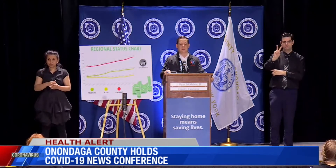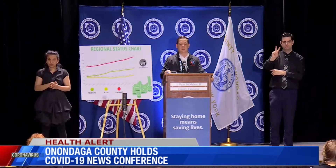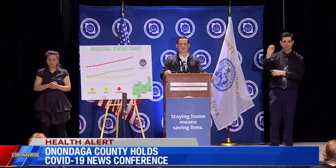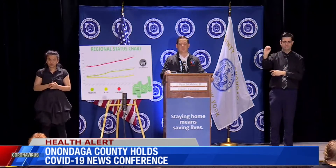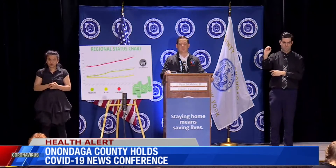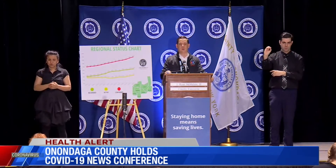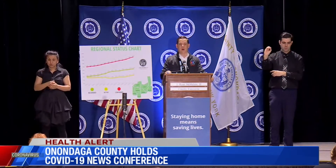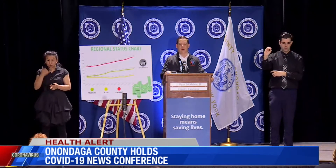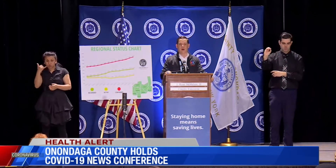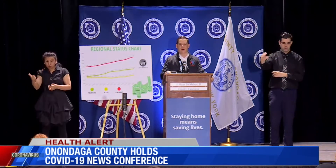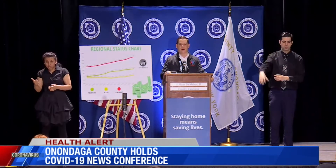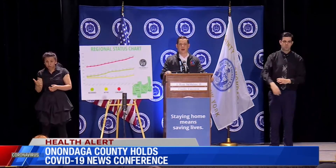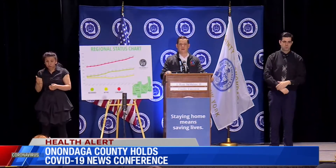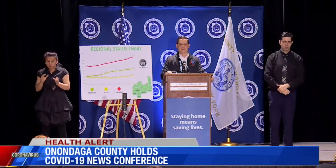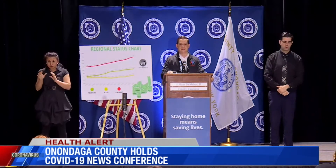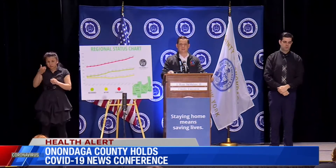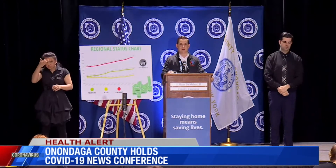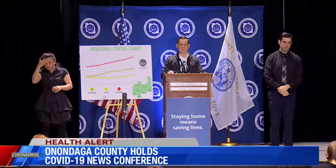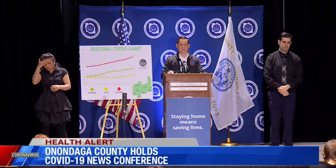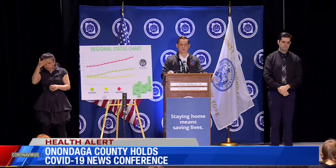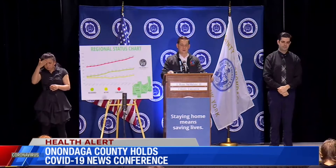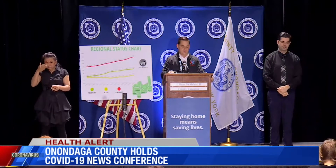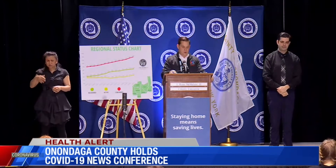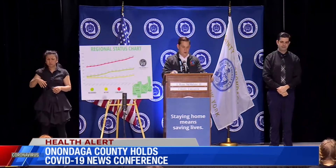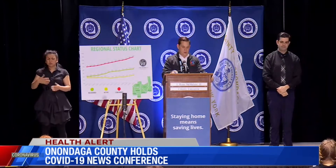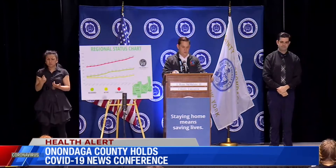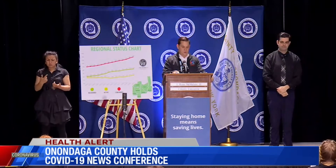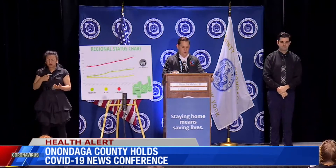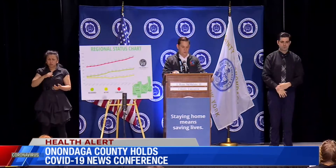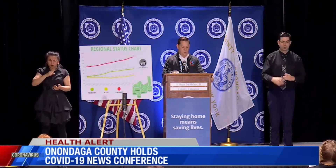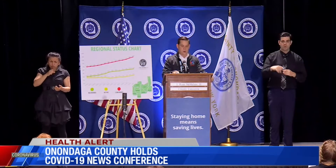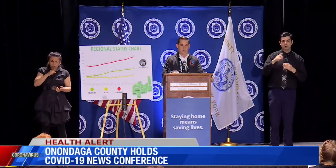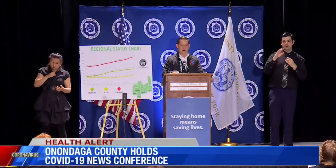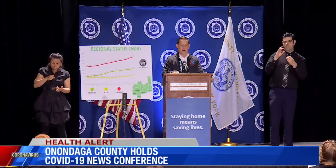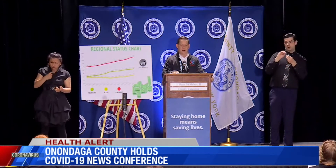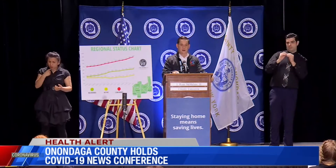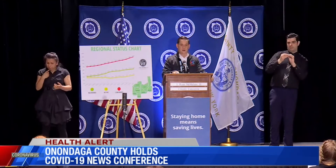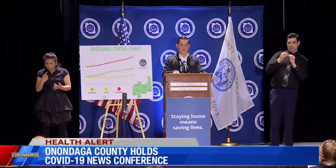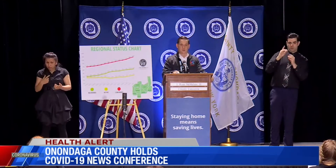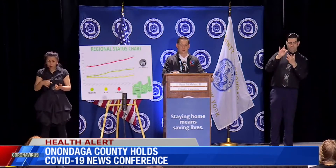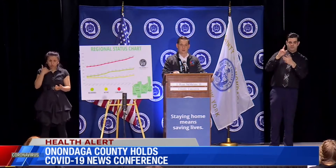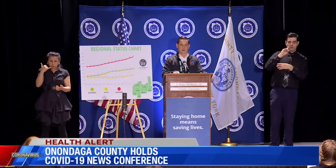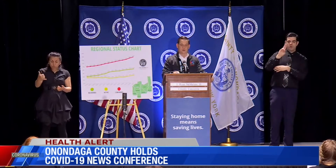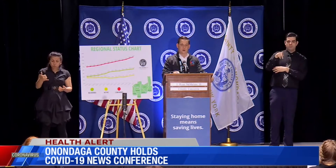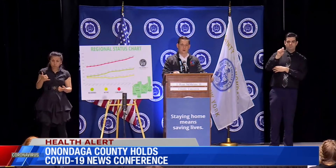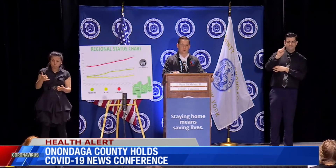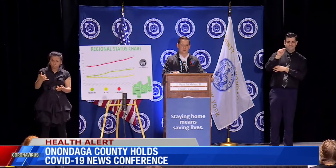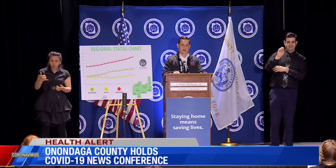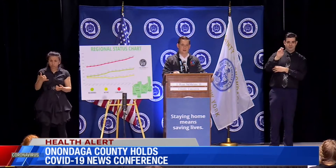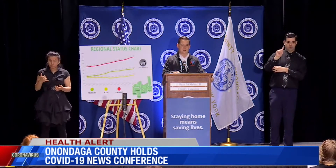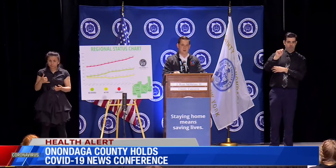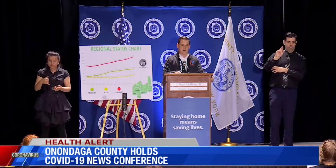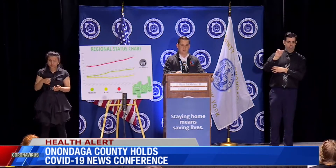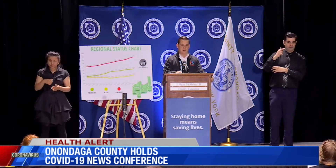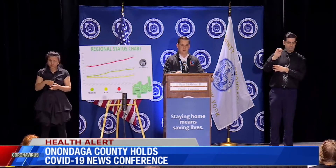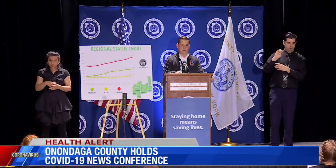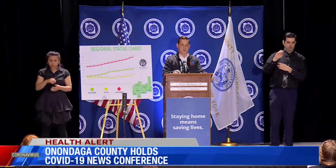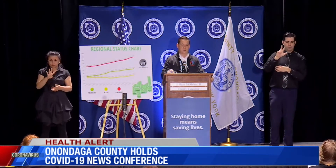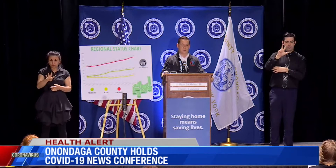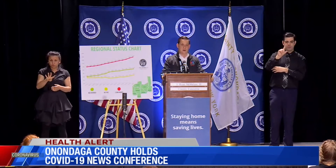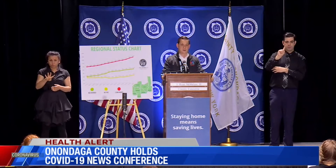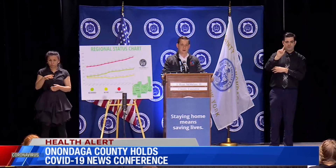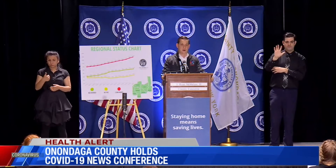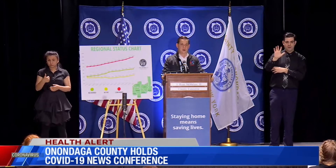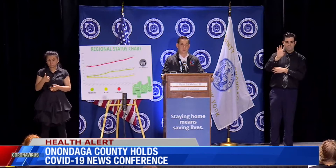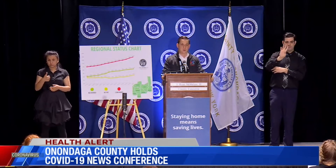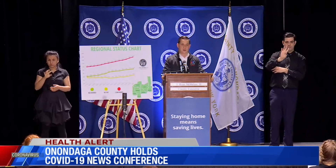315-464-3979. If you are having symptoms, you call this phone number. They will screen you for a COVID test. You then come to the Syracuse